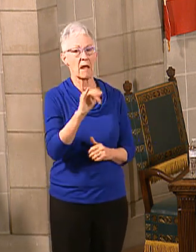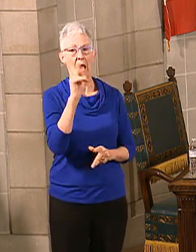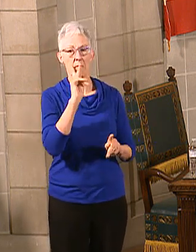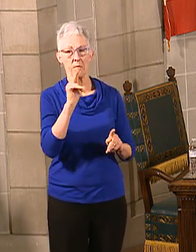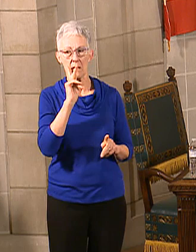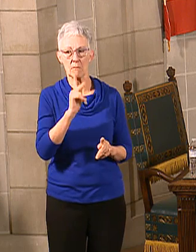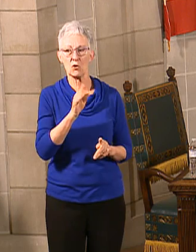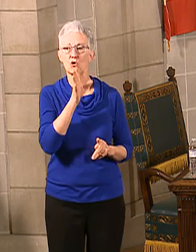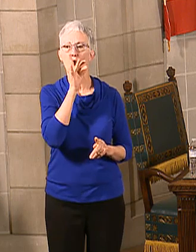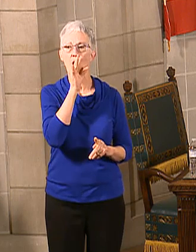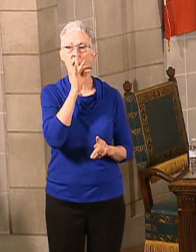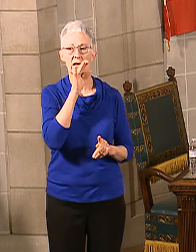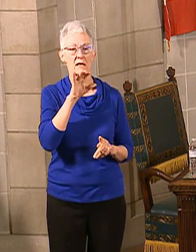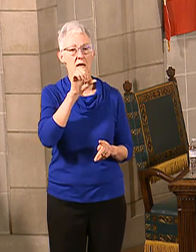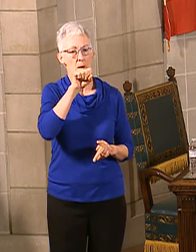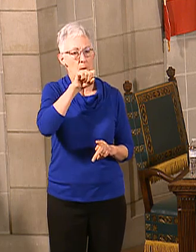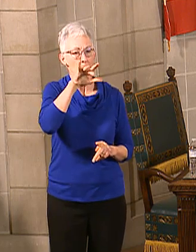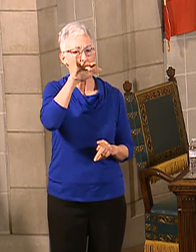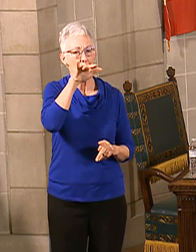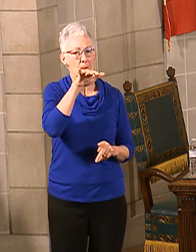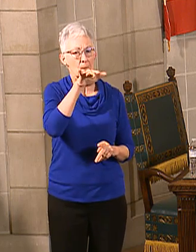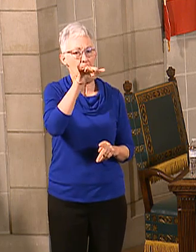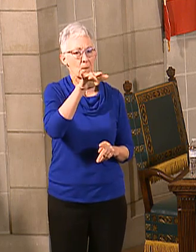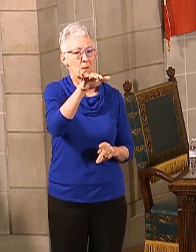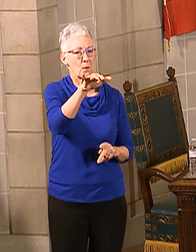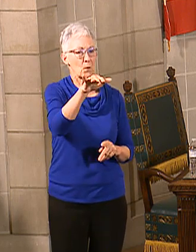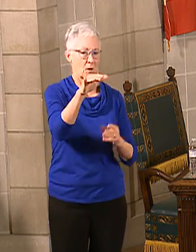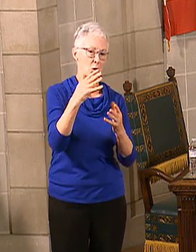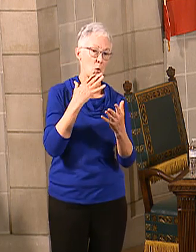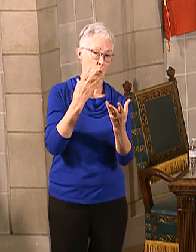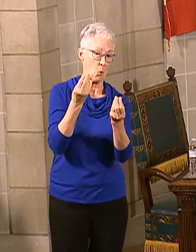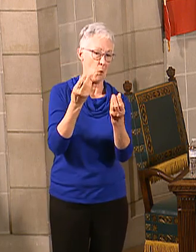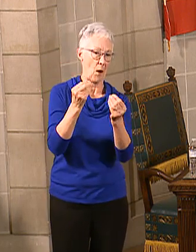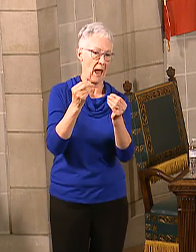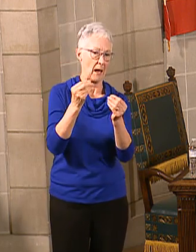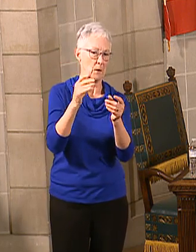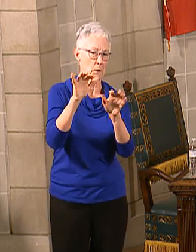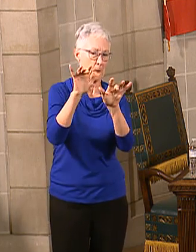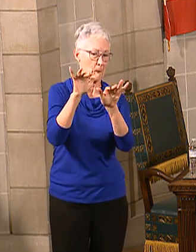possibly can. Keep your social distance of 6 foot